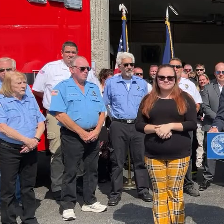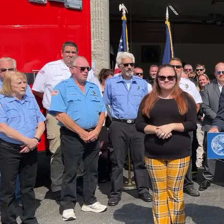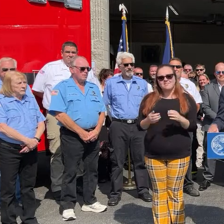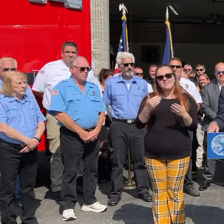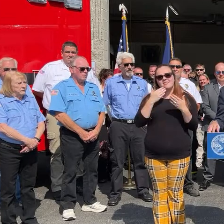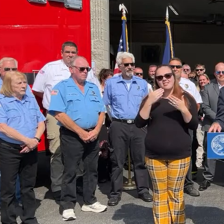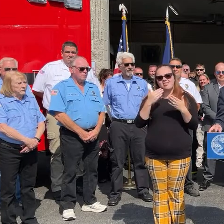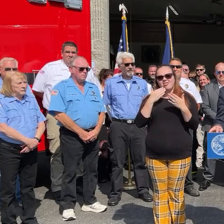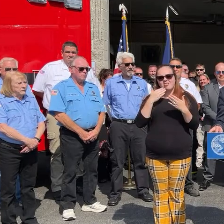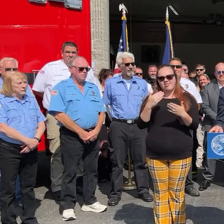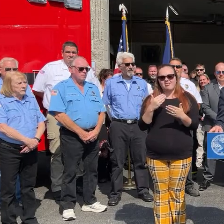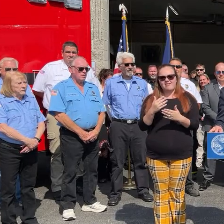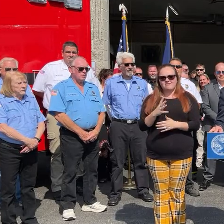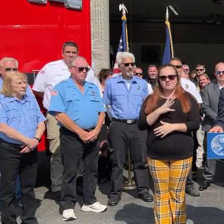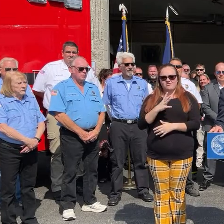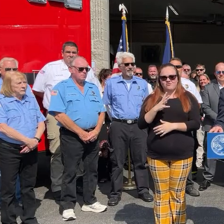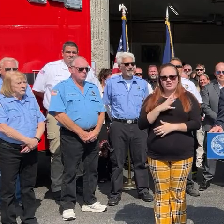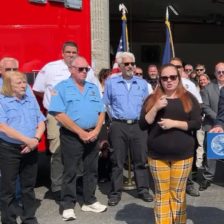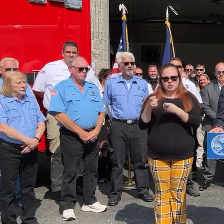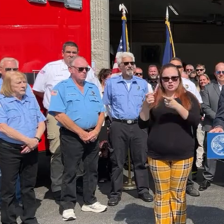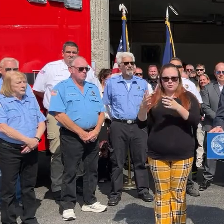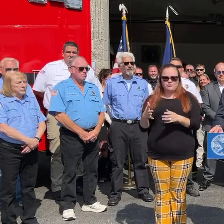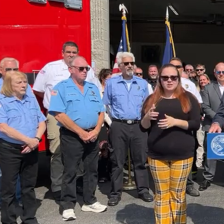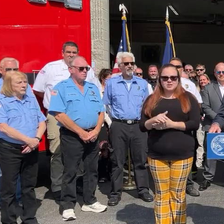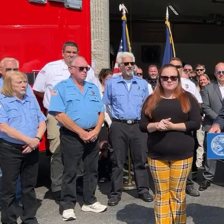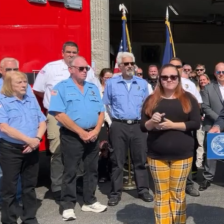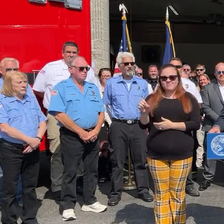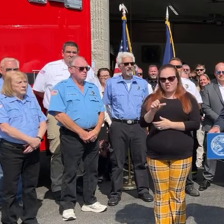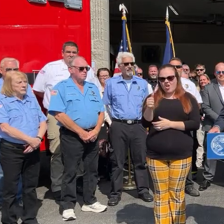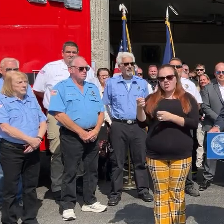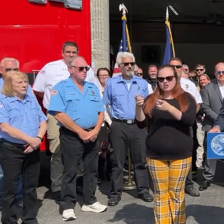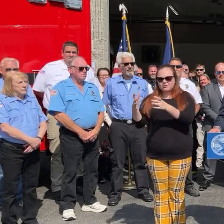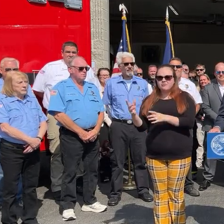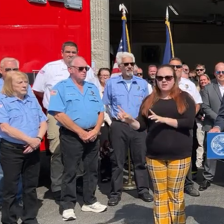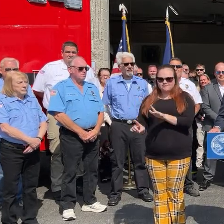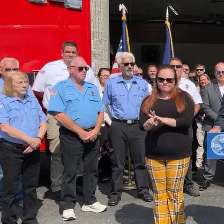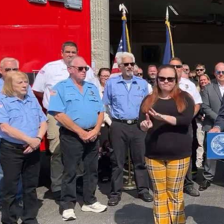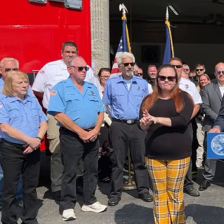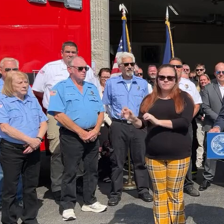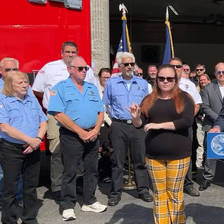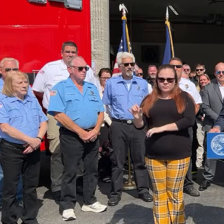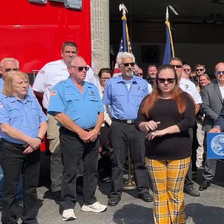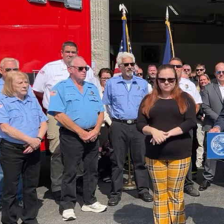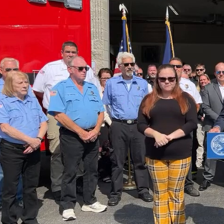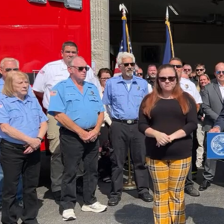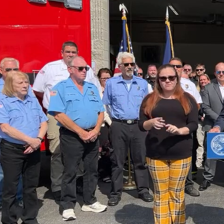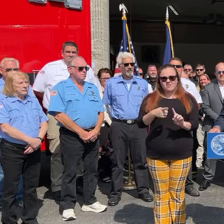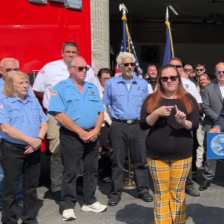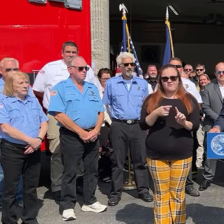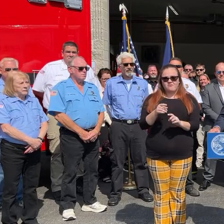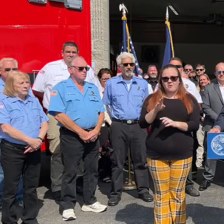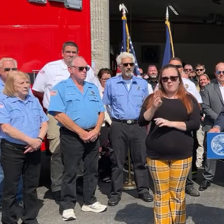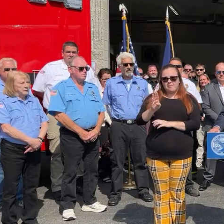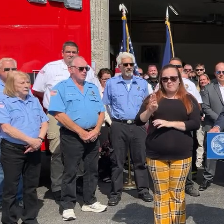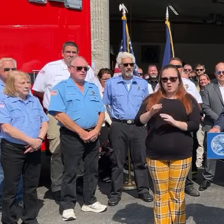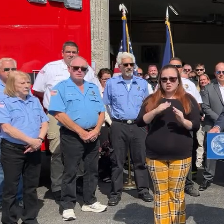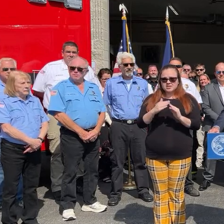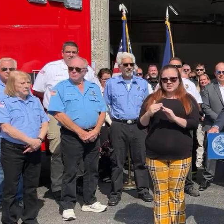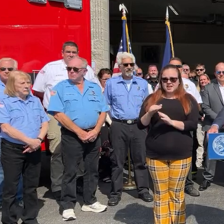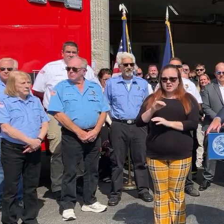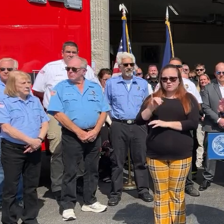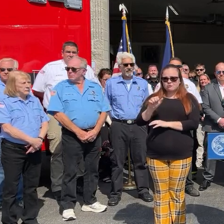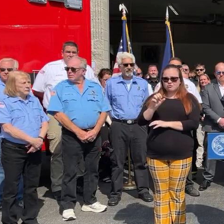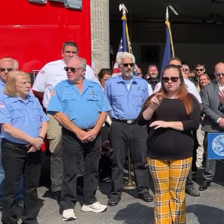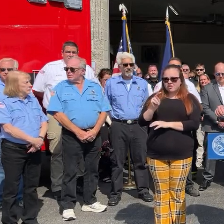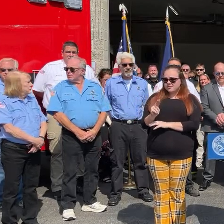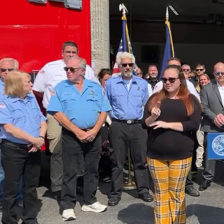thank our supervisors. There are other supervisors here. We have from the town of Boston, Supervisor Jason Ketting.